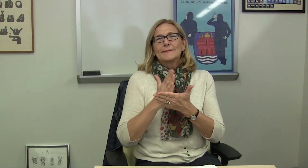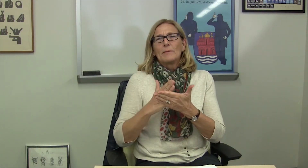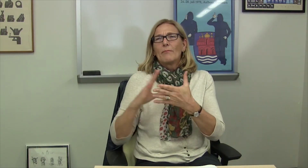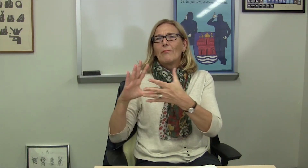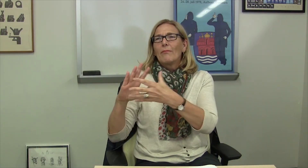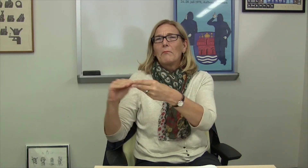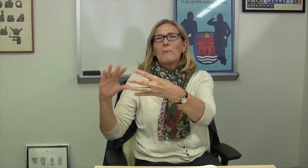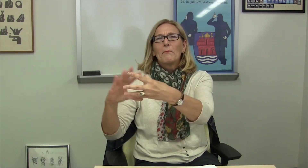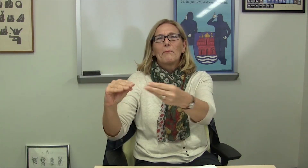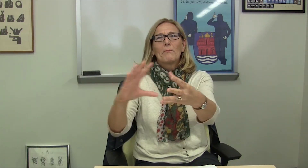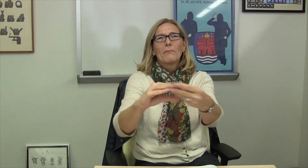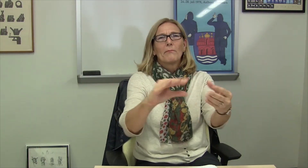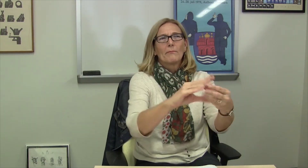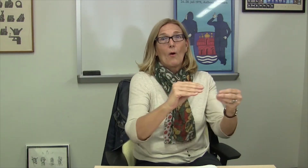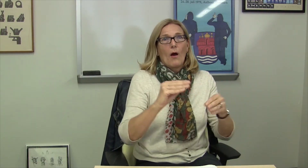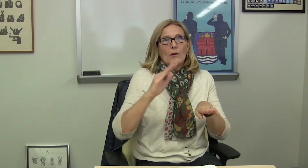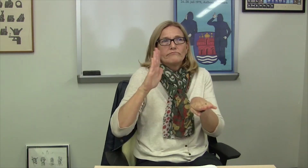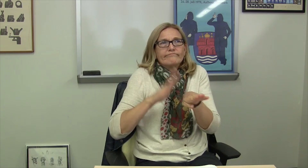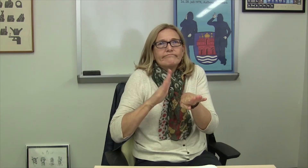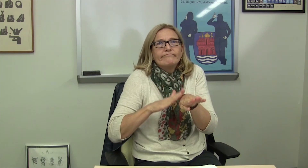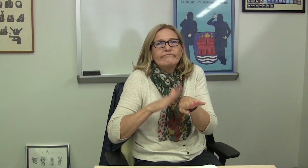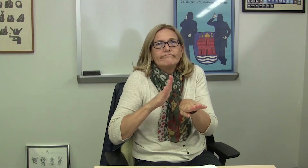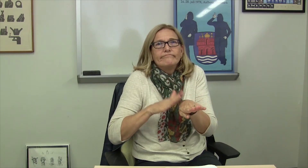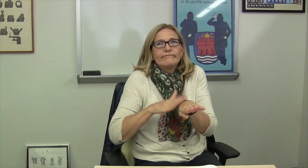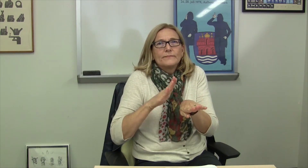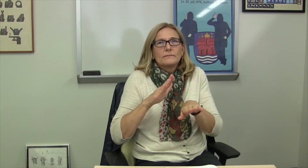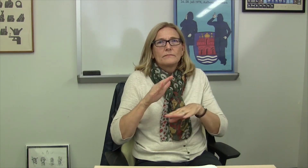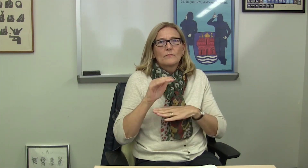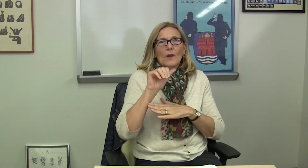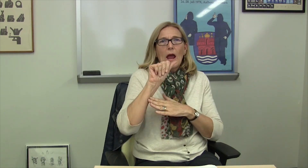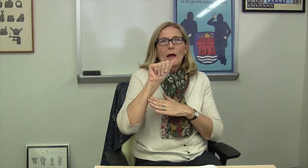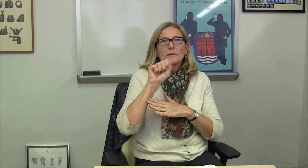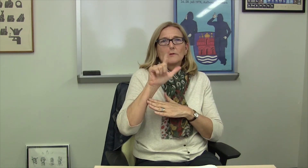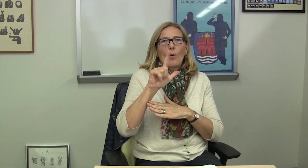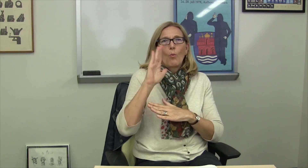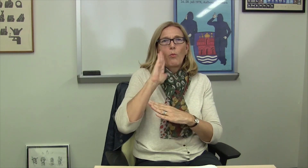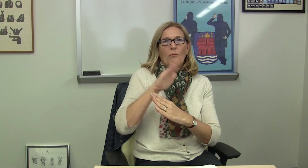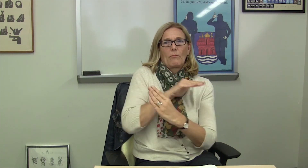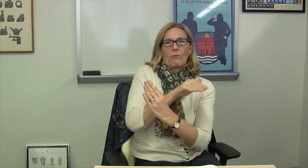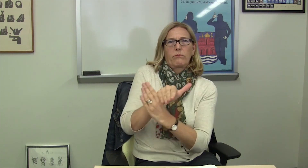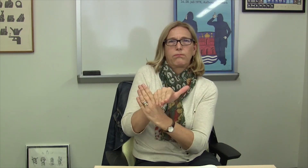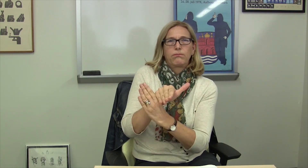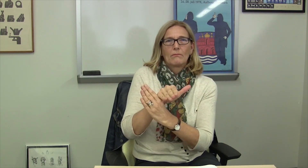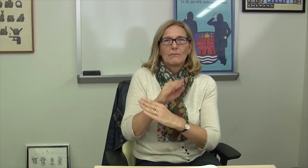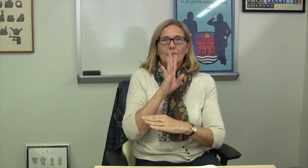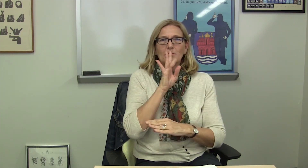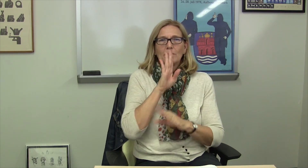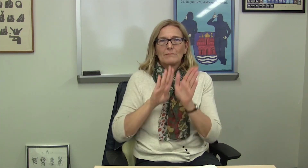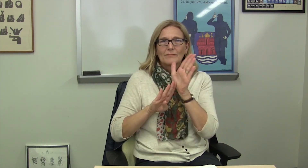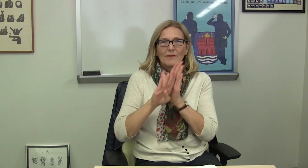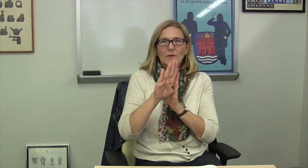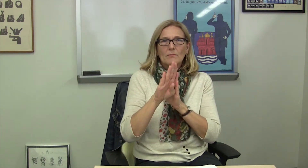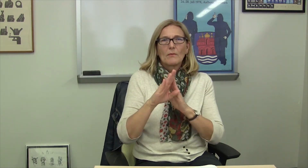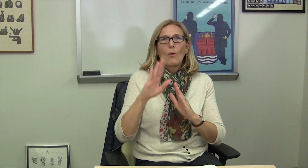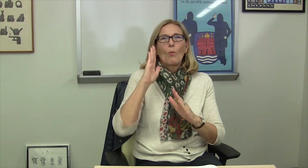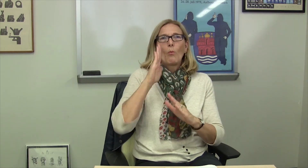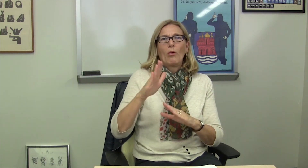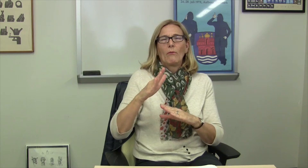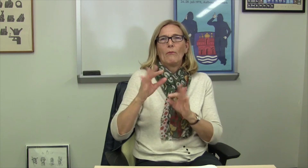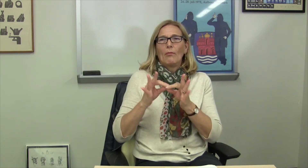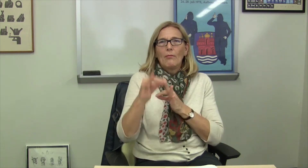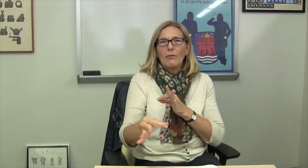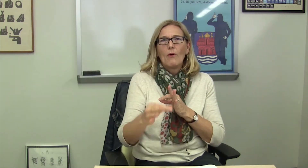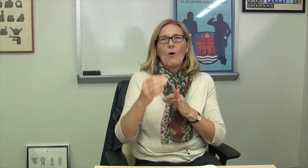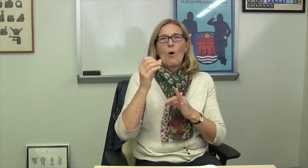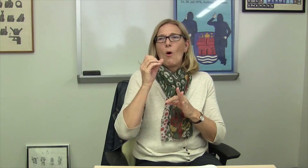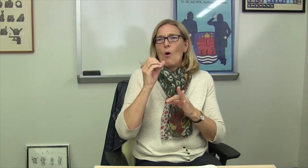are some stories out there saying that ASL will hinder one's speech development or will